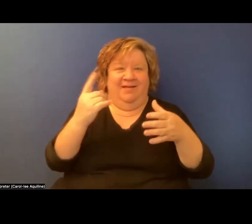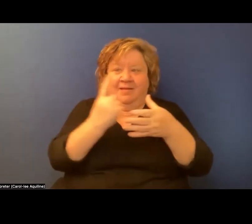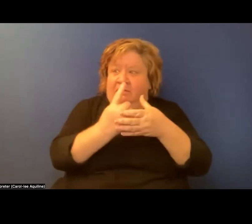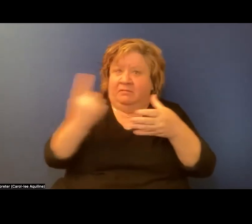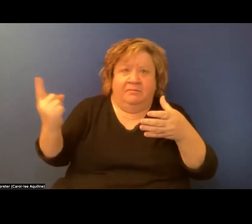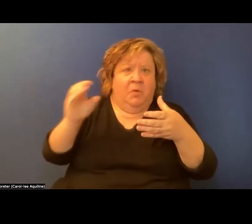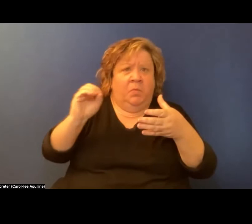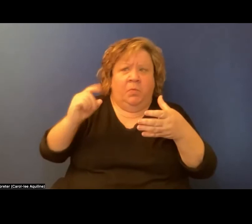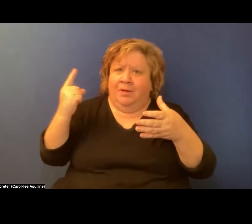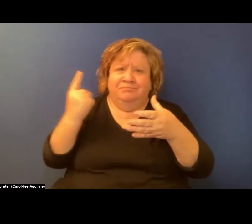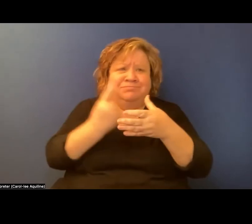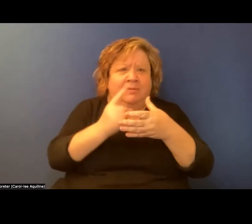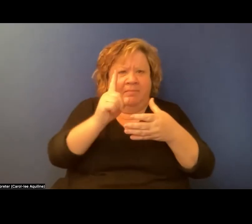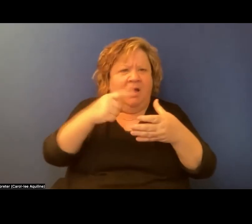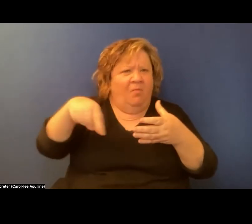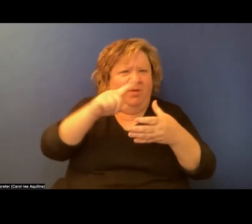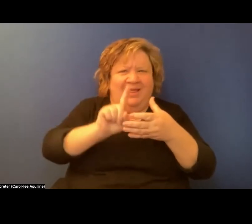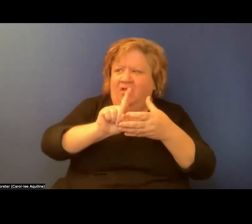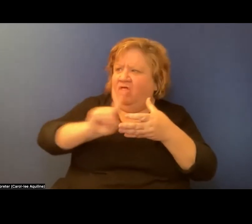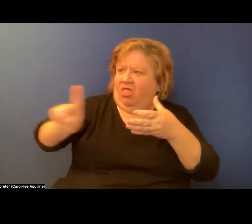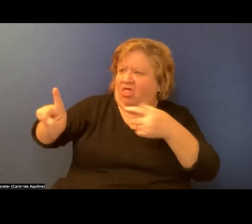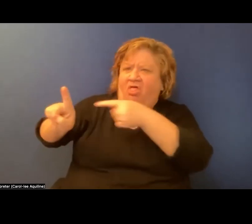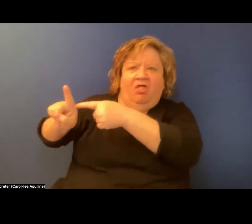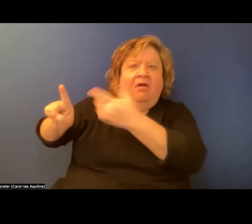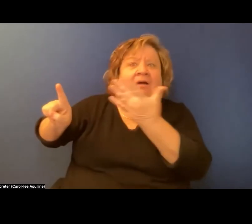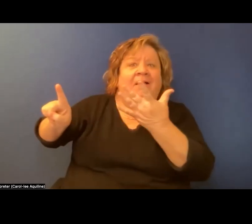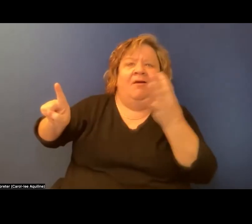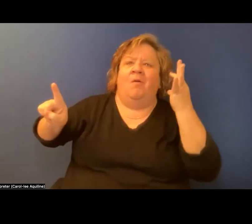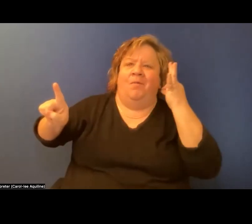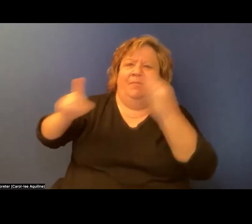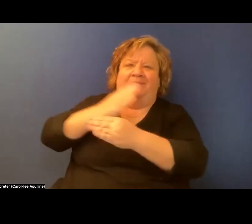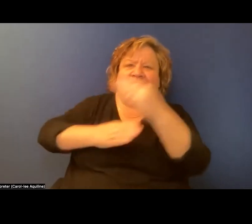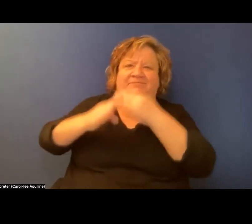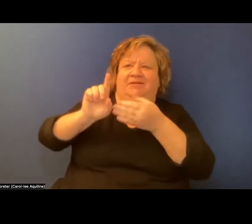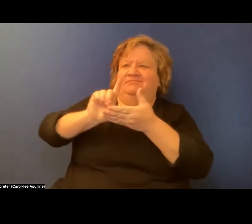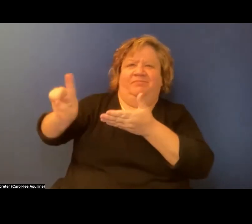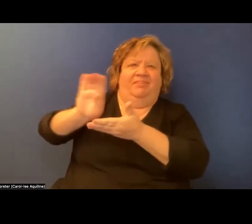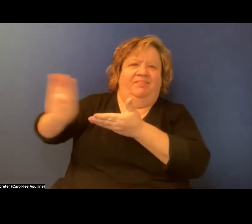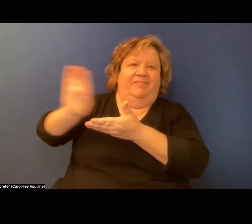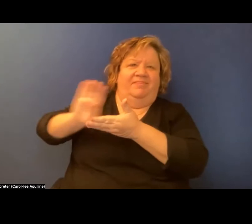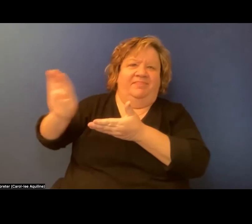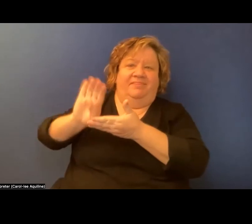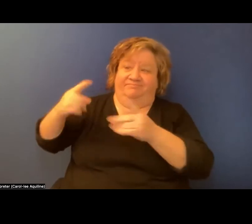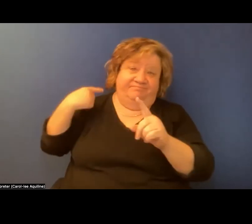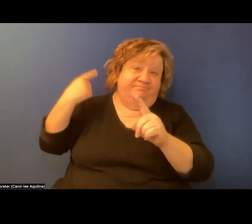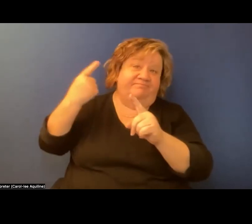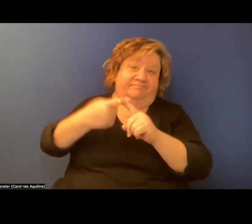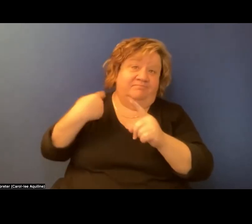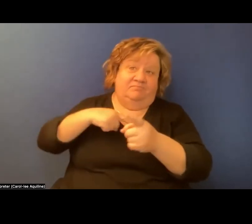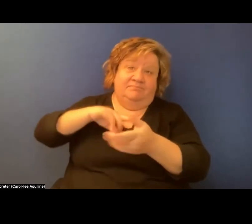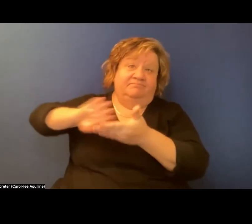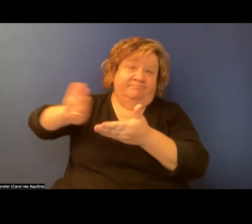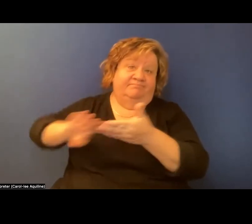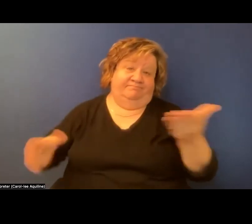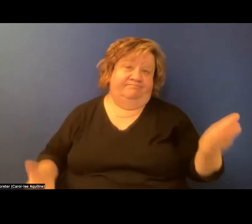Many policy solutions, and many service center and service schemes that we are developing in the capital